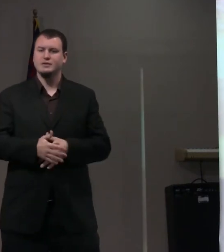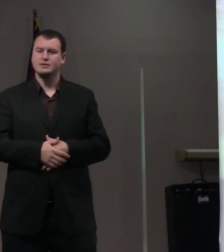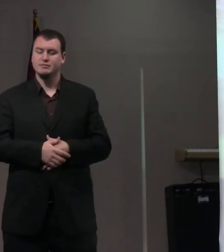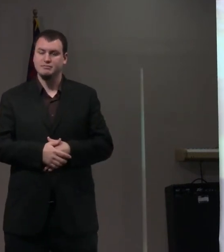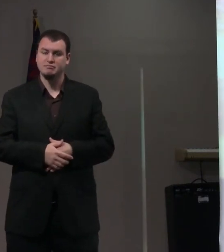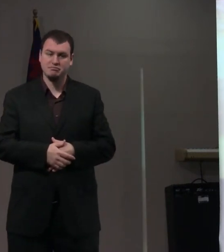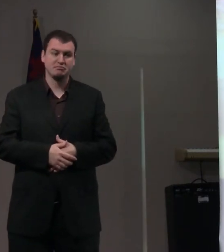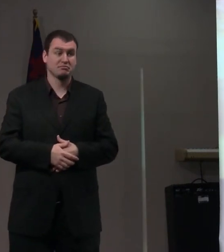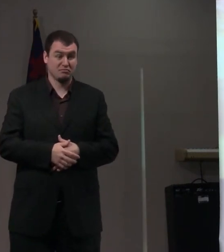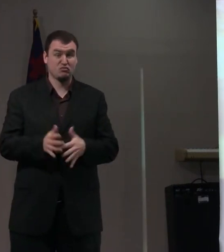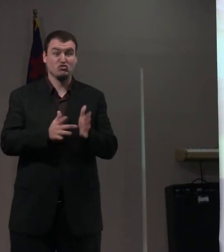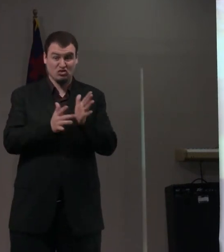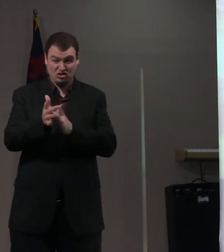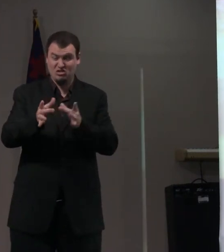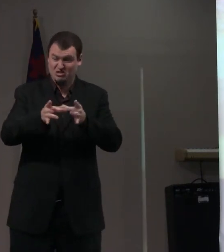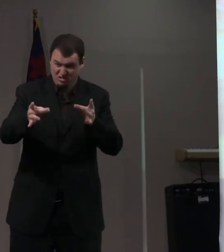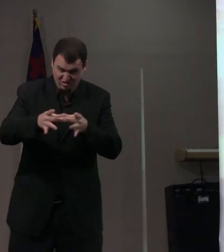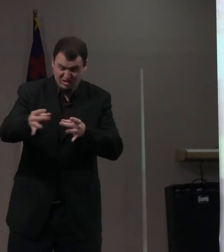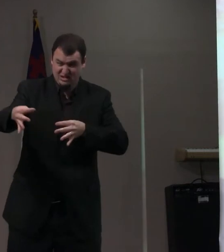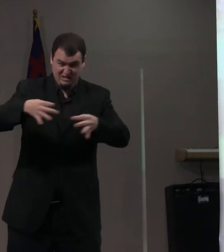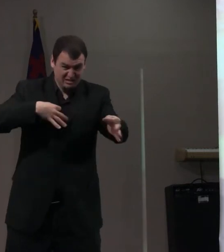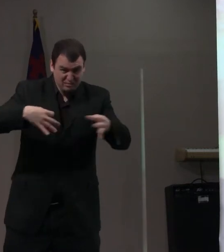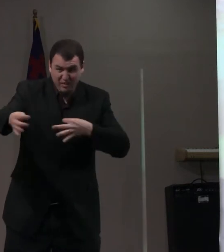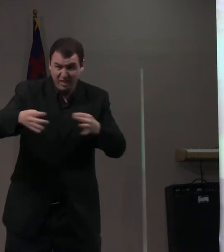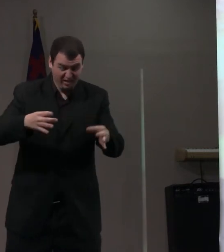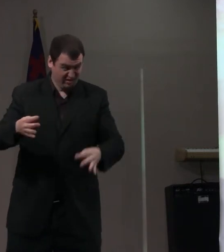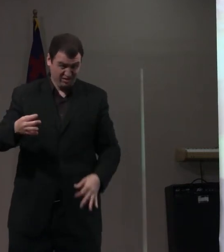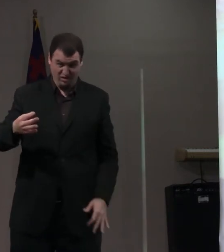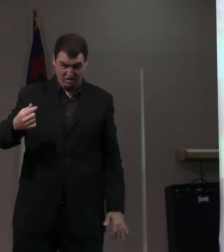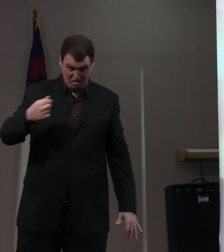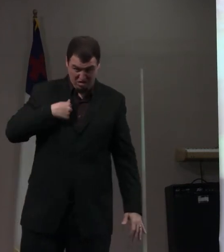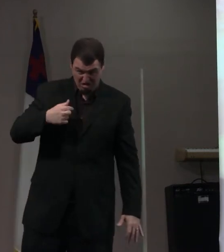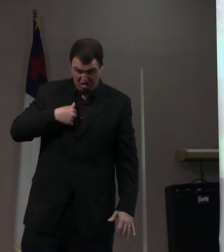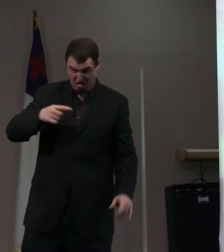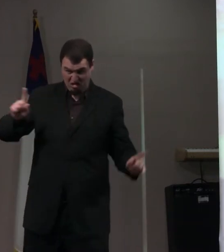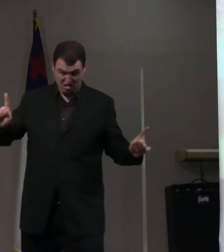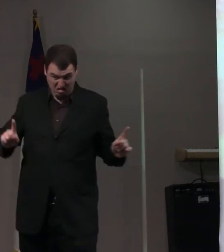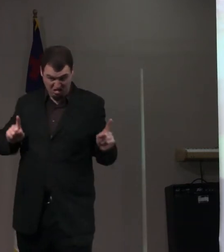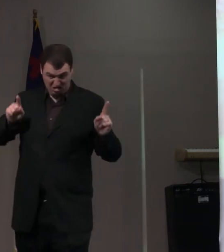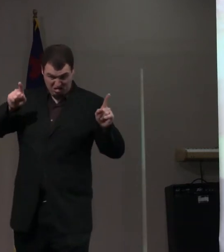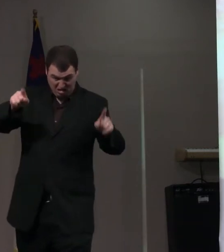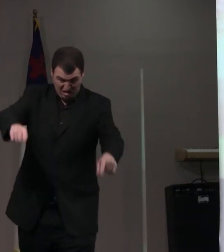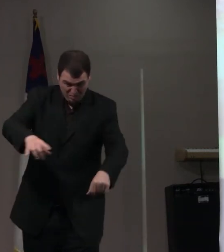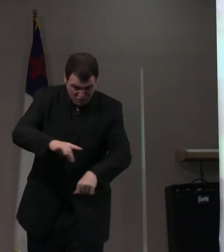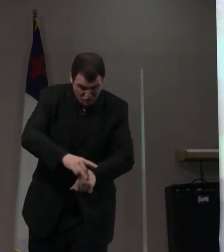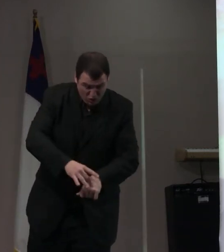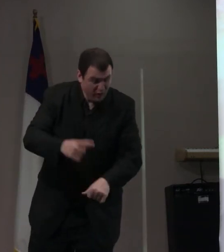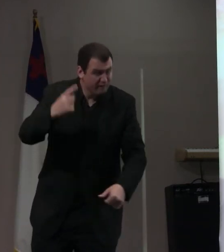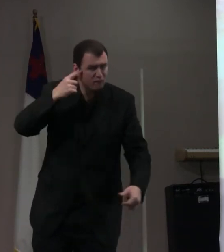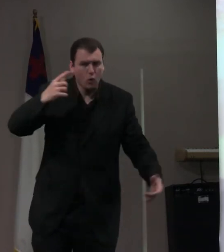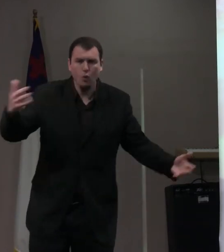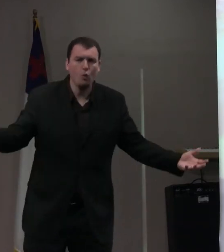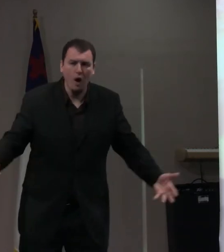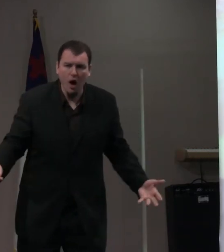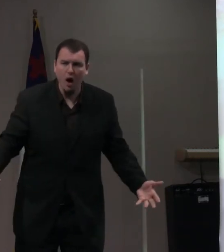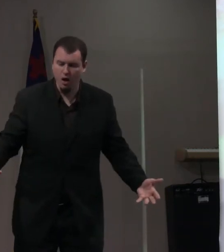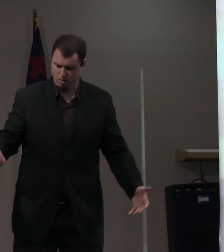the servant leader, is a servant. So Jesus told the story. He said